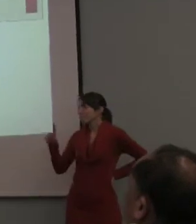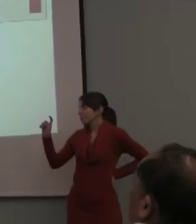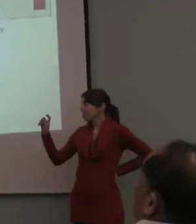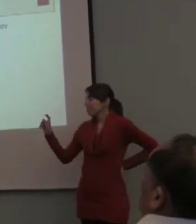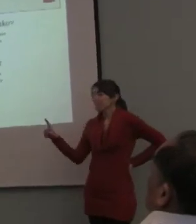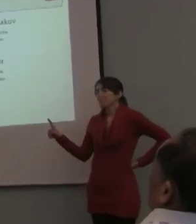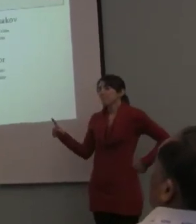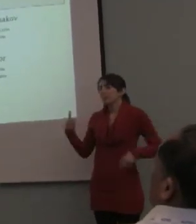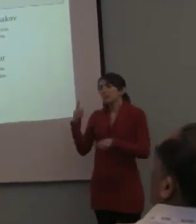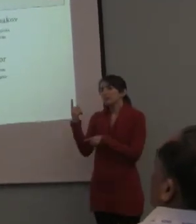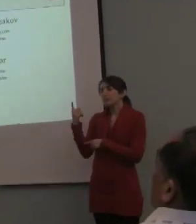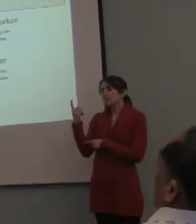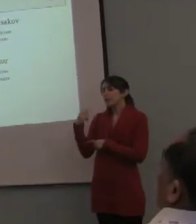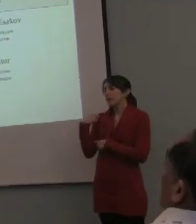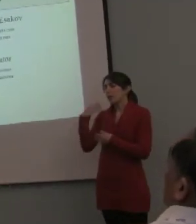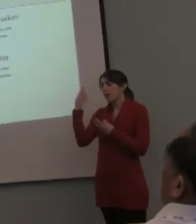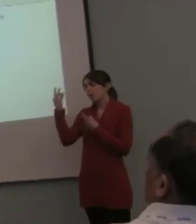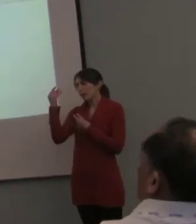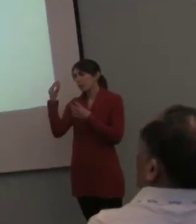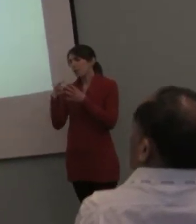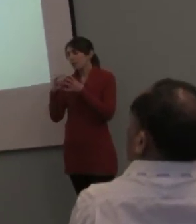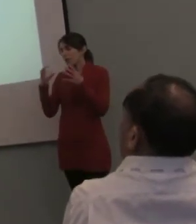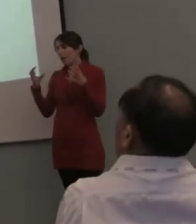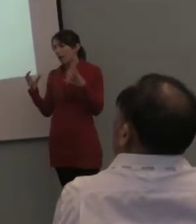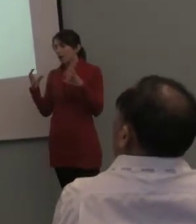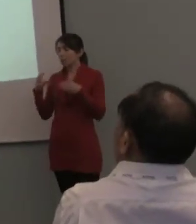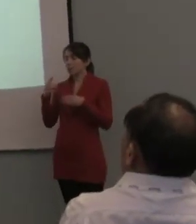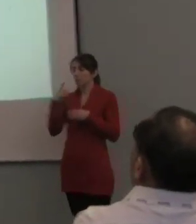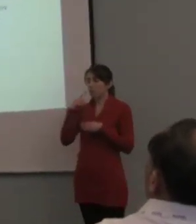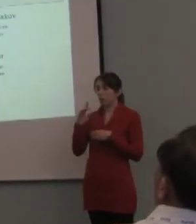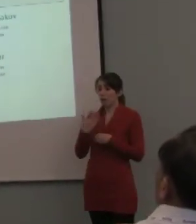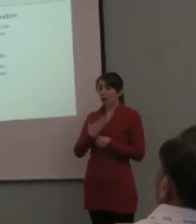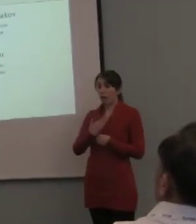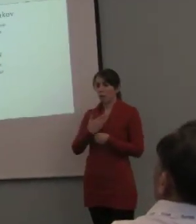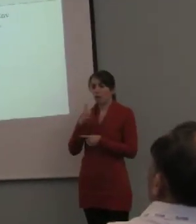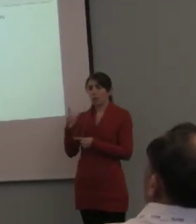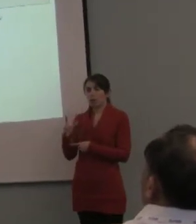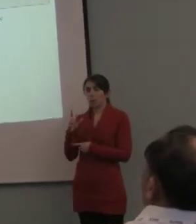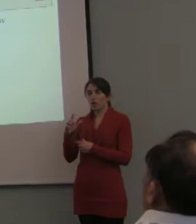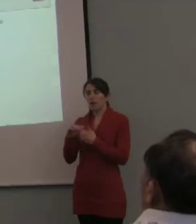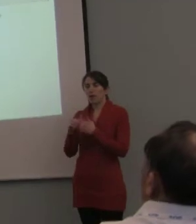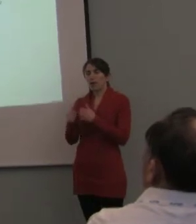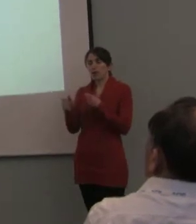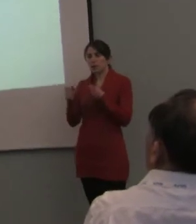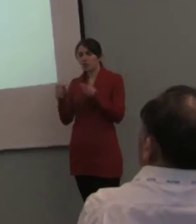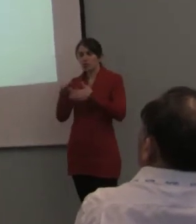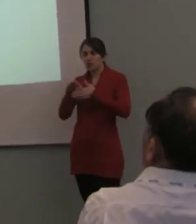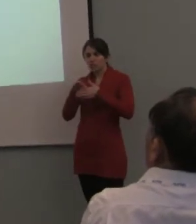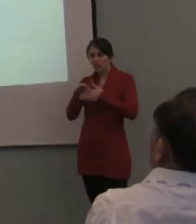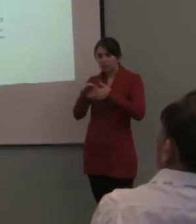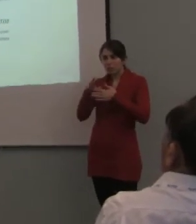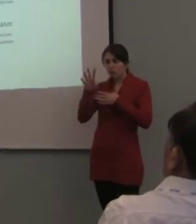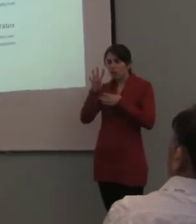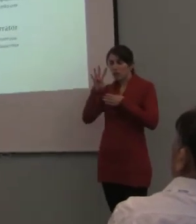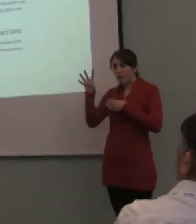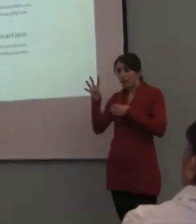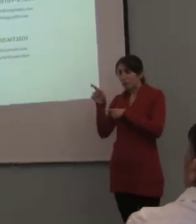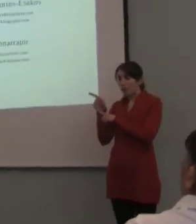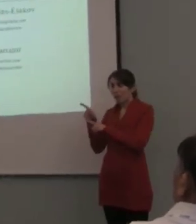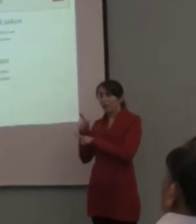Question? Something that I'm thinking a lot about in our library is how to manage content created by our librarians and